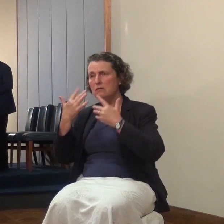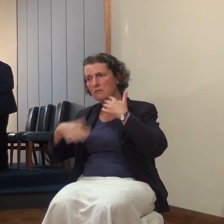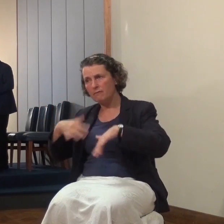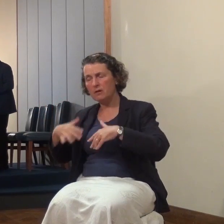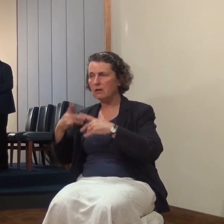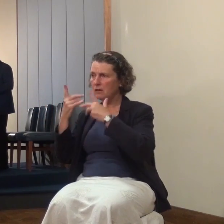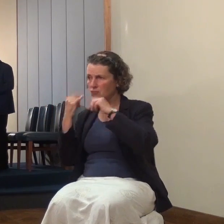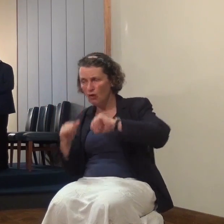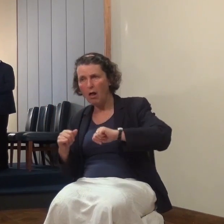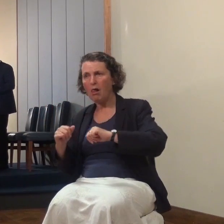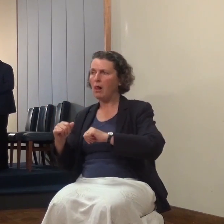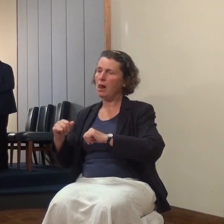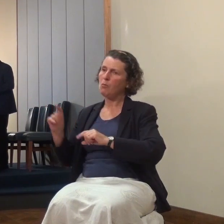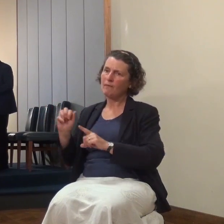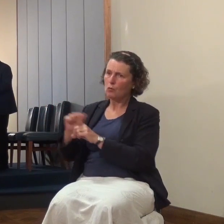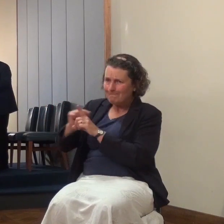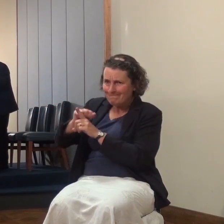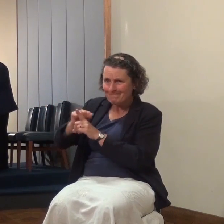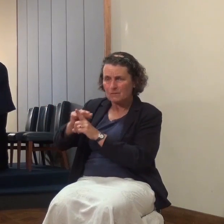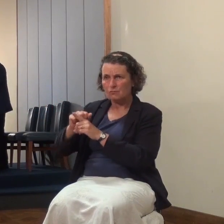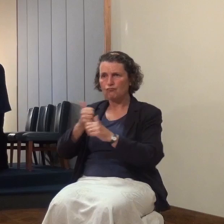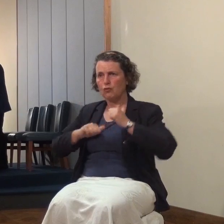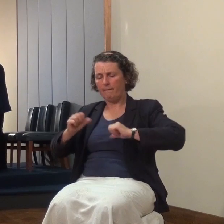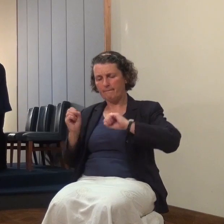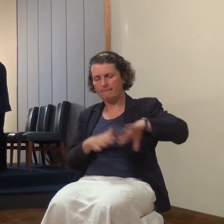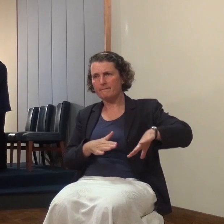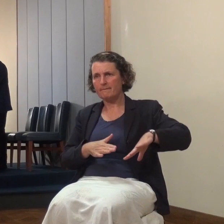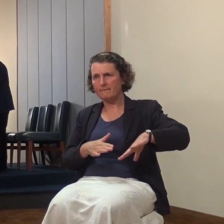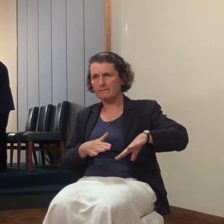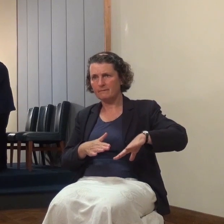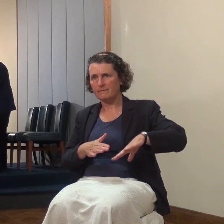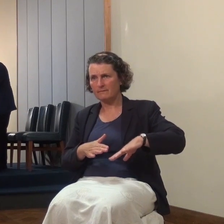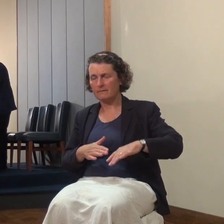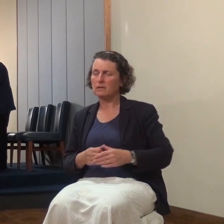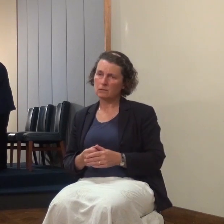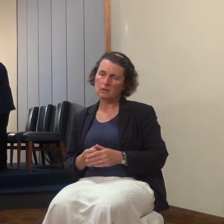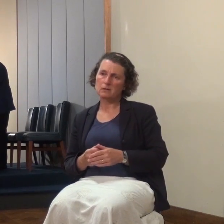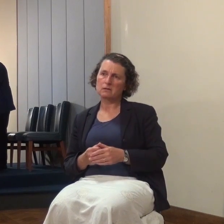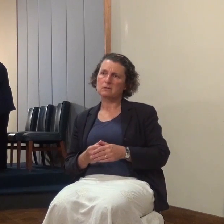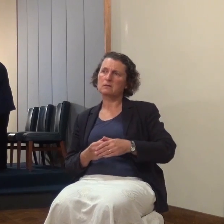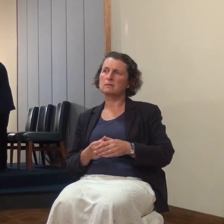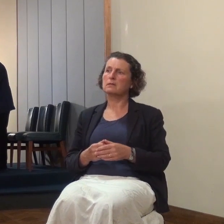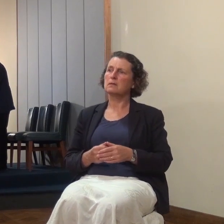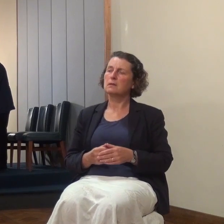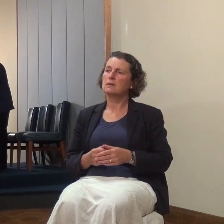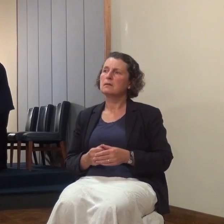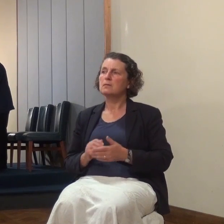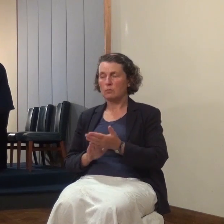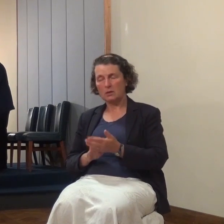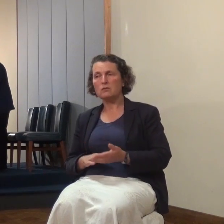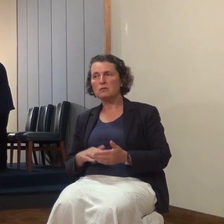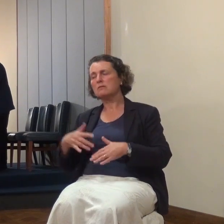the end of our sanctification. Pride is the loser, you nor neither. The Lord deals with us in